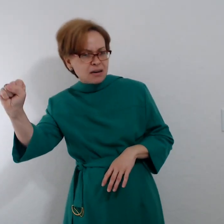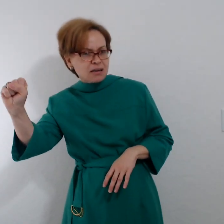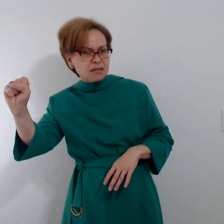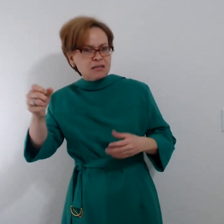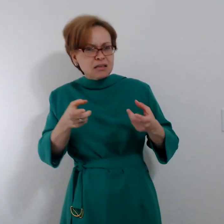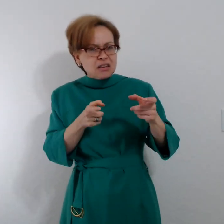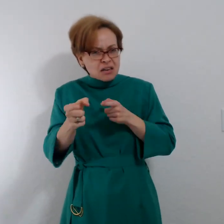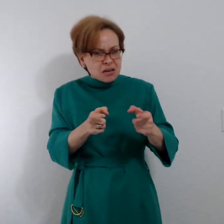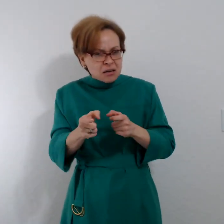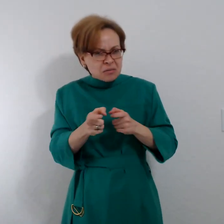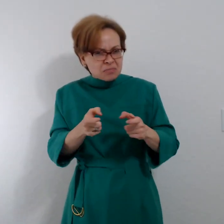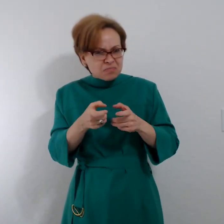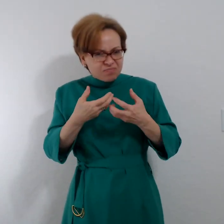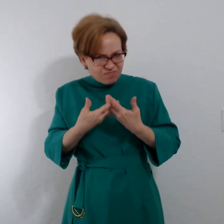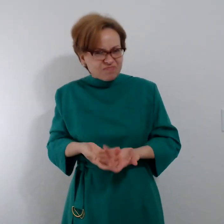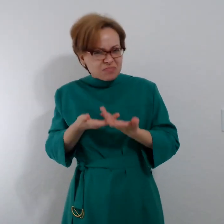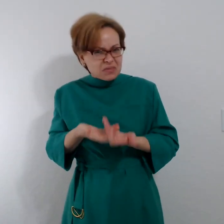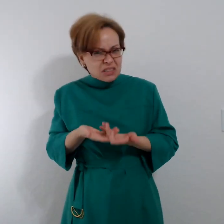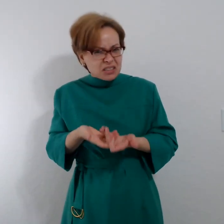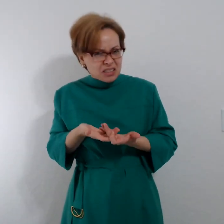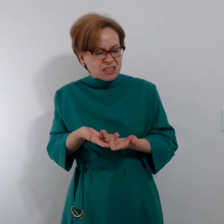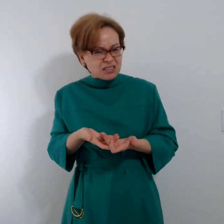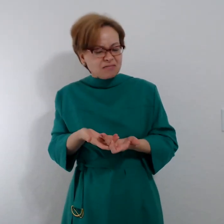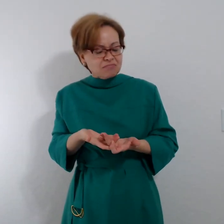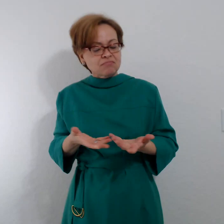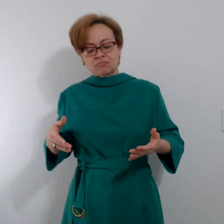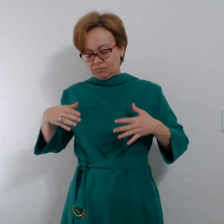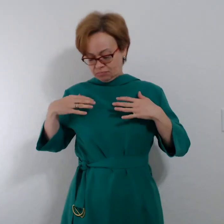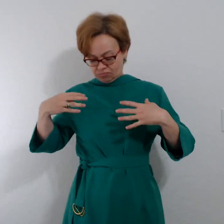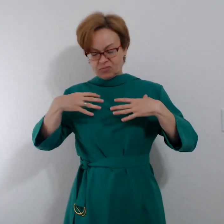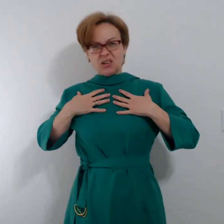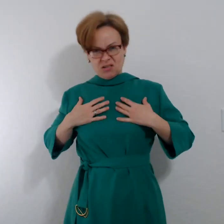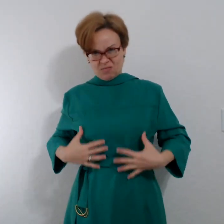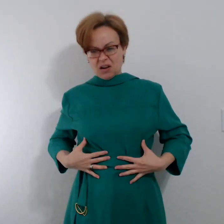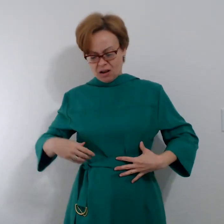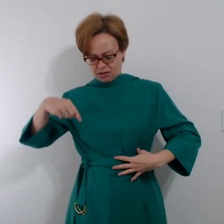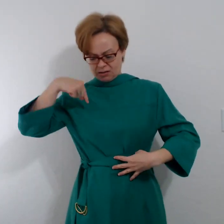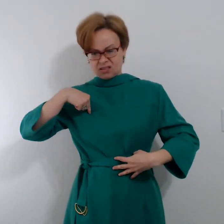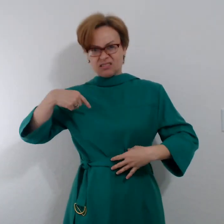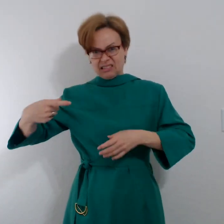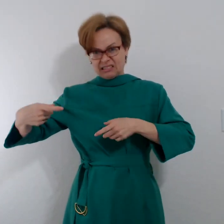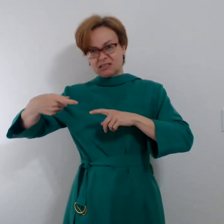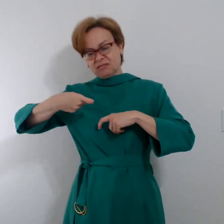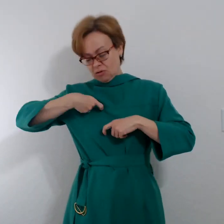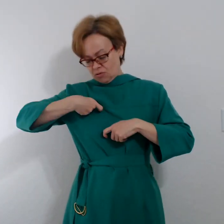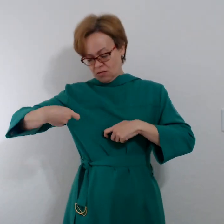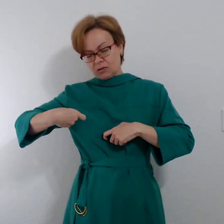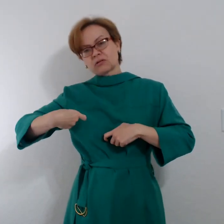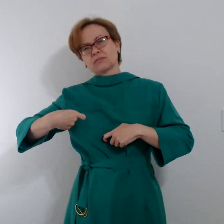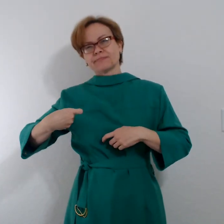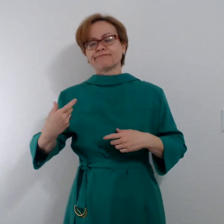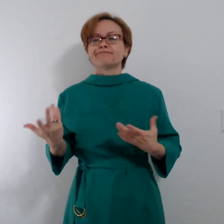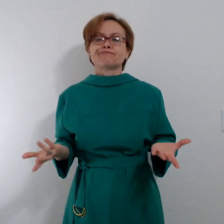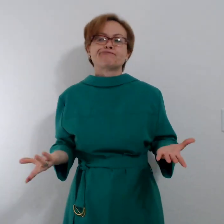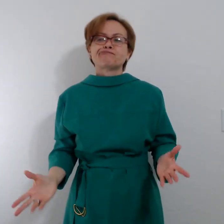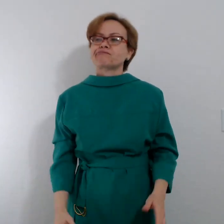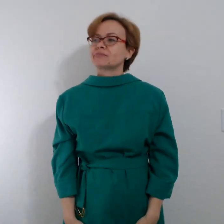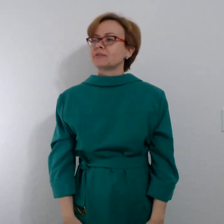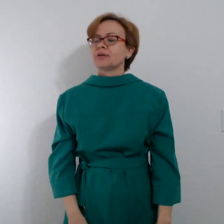not breathe while they were oxygenating my blood? Which was another insane idea,